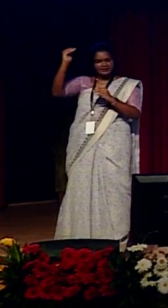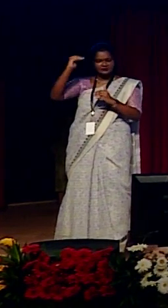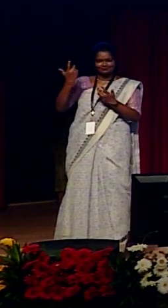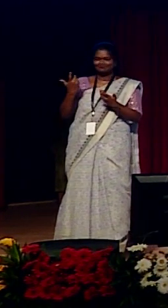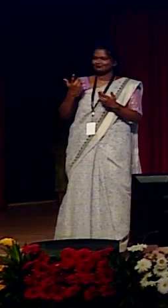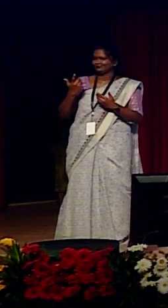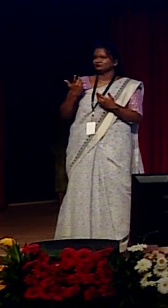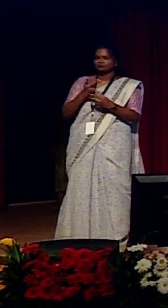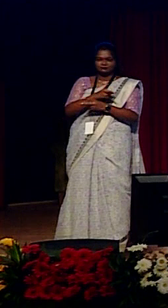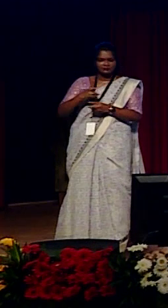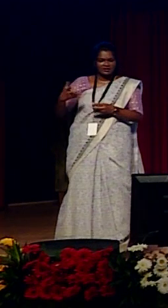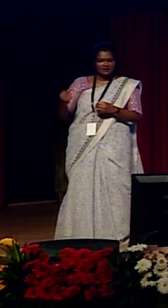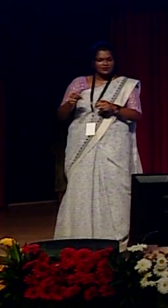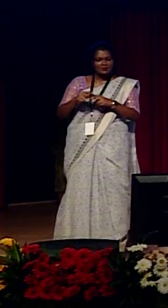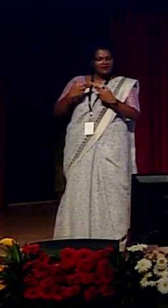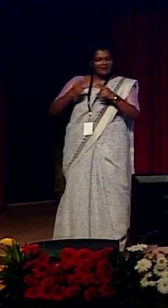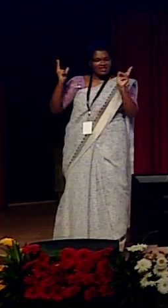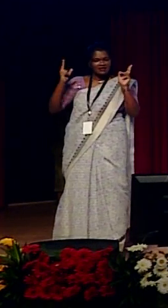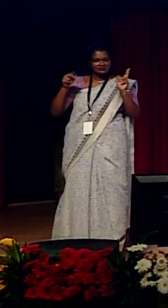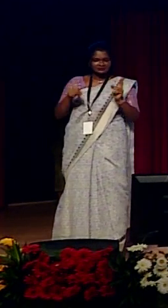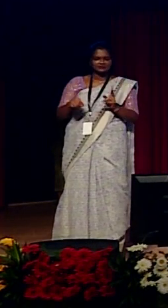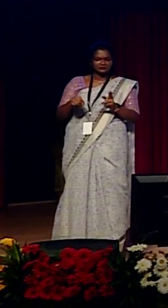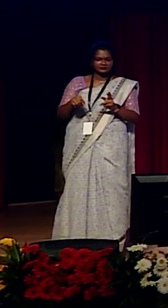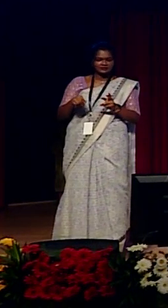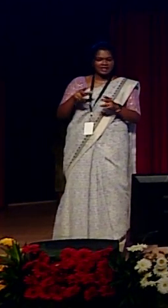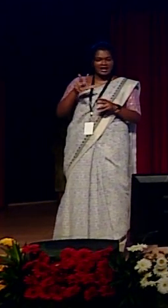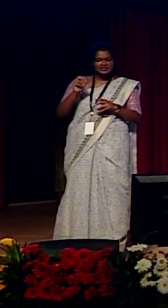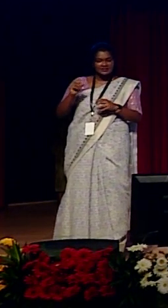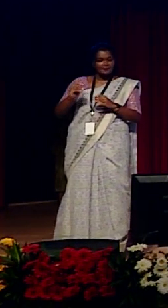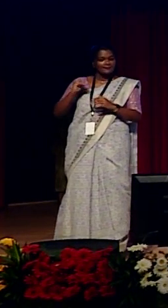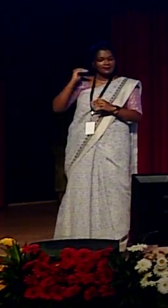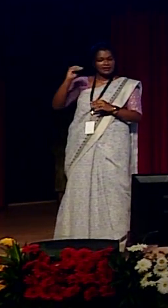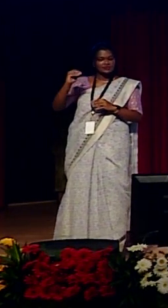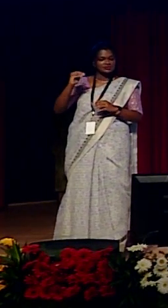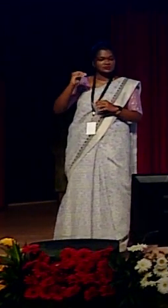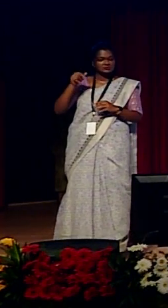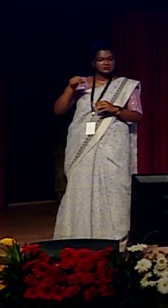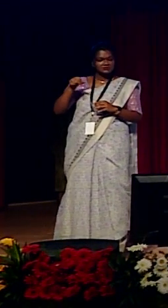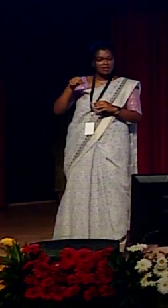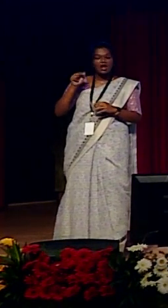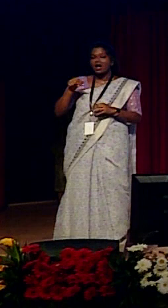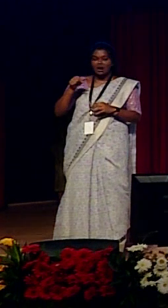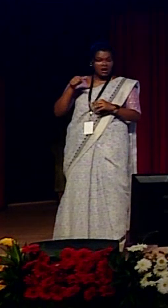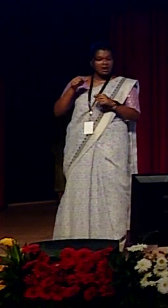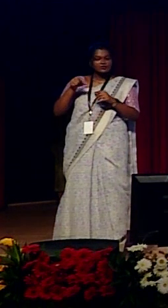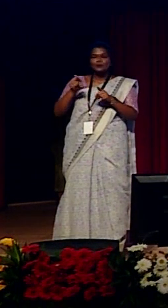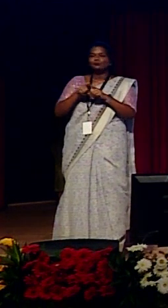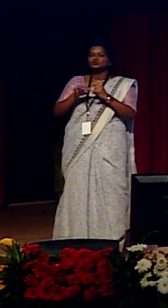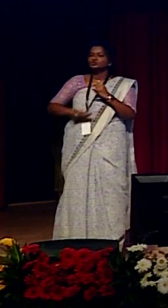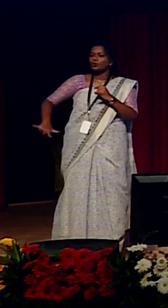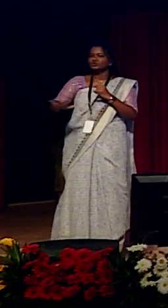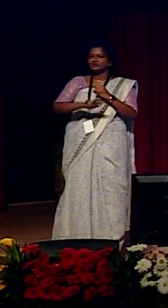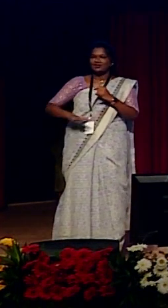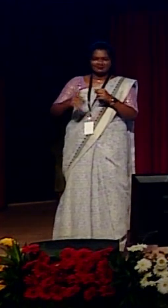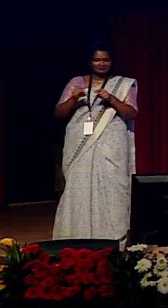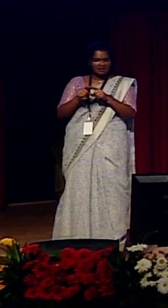also emerged as the finalists among 80-plus teams in Abu Dhabi, so which is a social entrepreneurship event